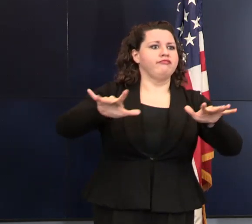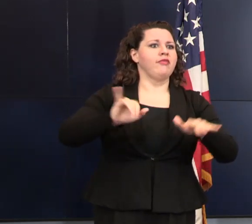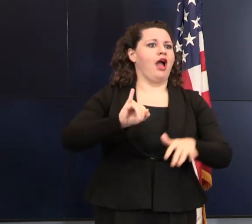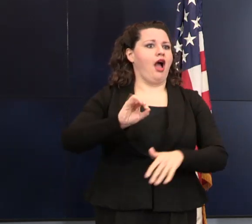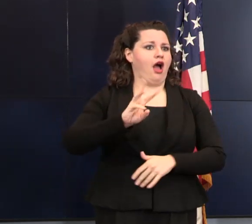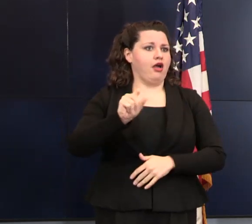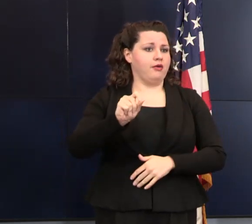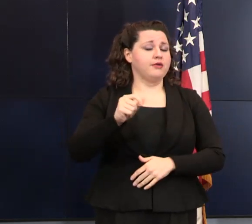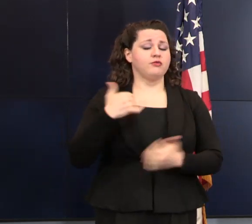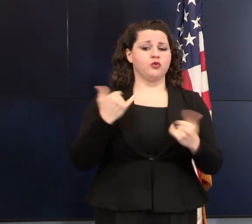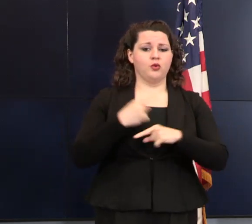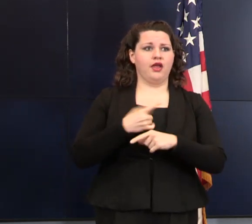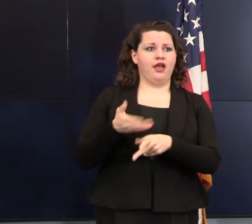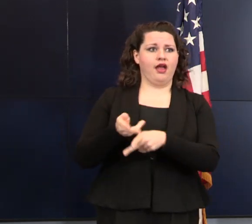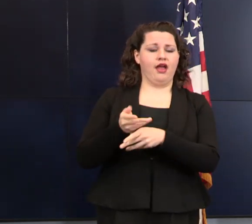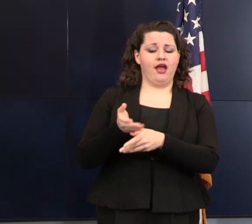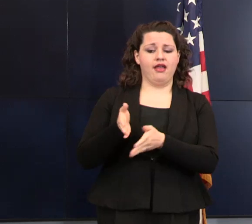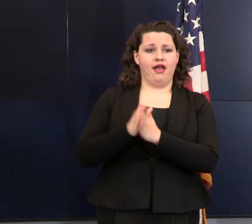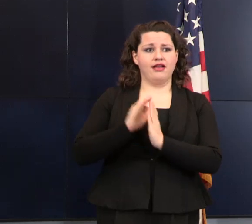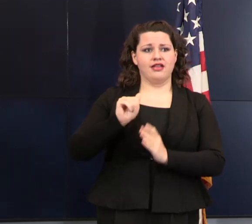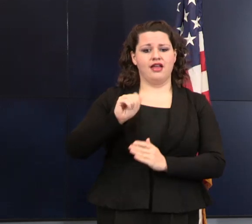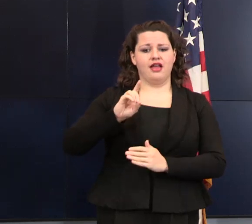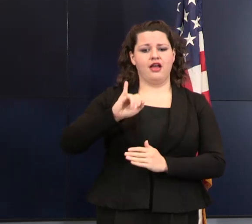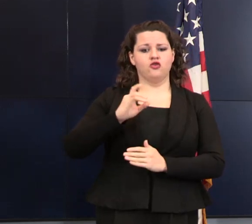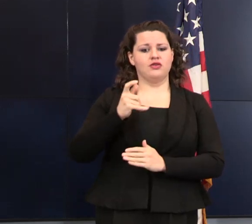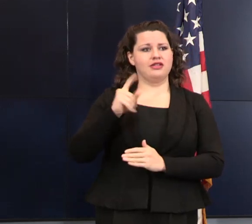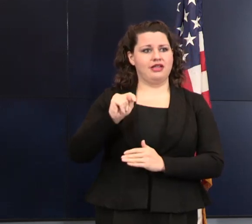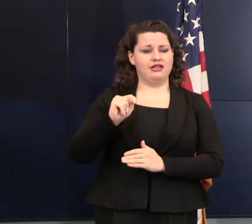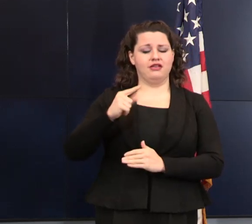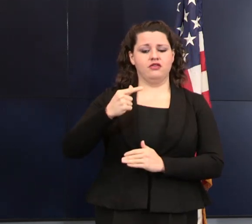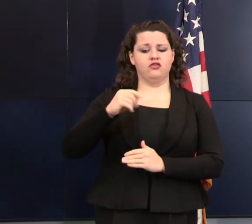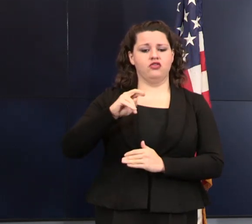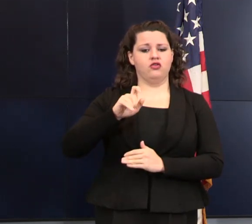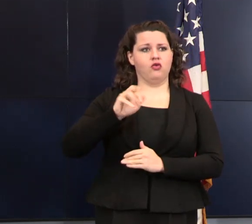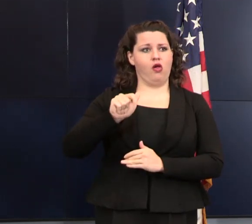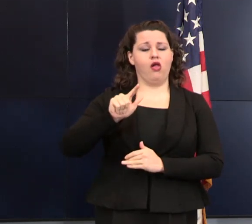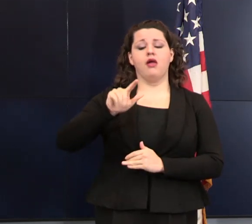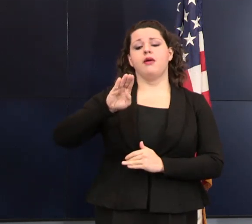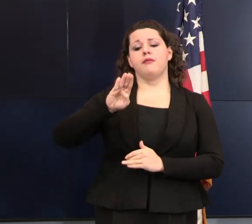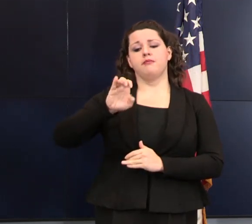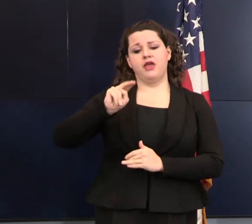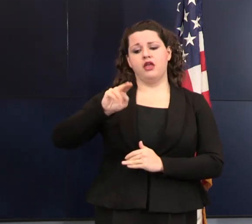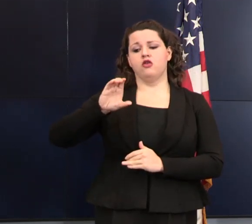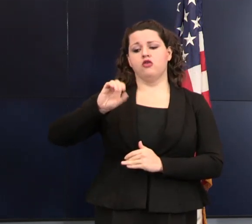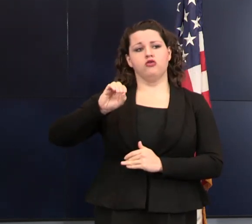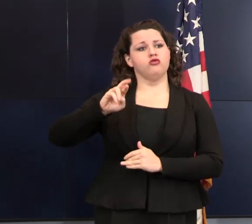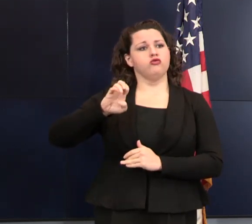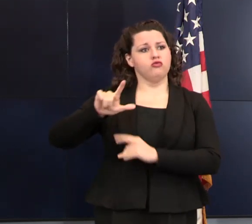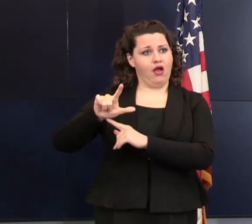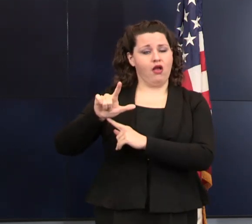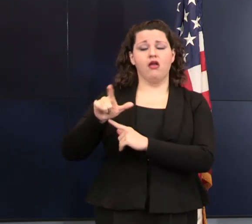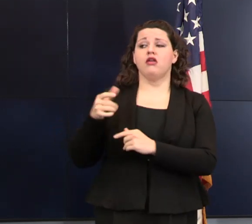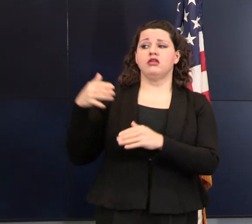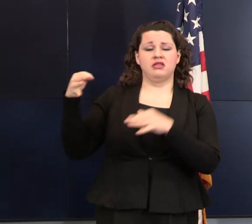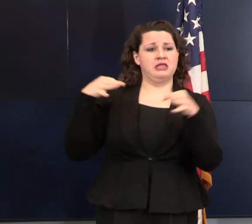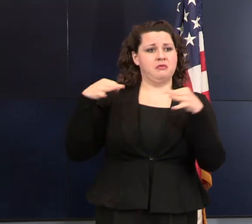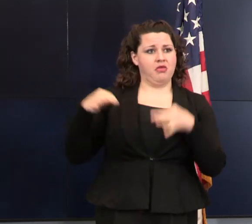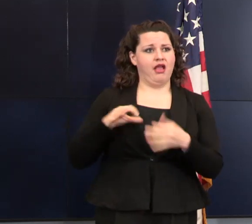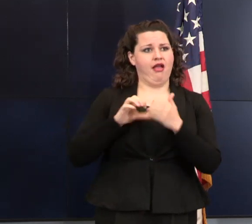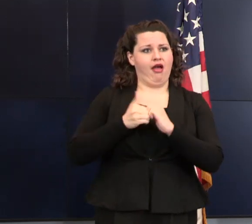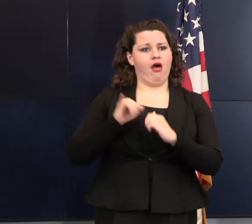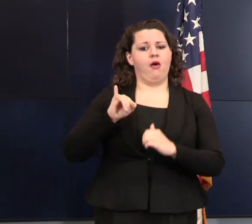asked Adjutant General Ben Correll to join me and provide an overview of how the Iowa National Guard is supporting our state during